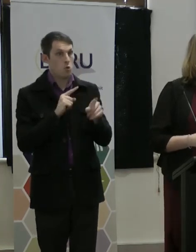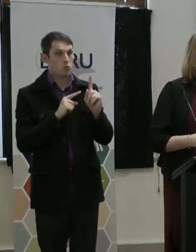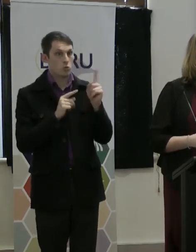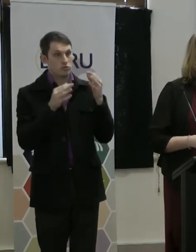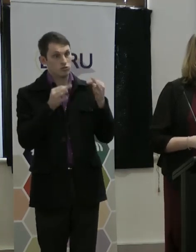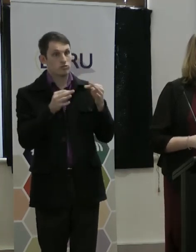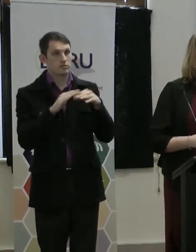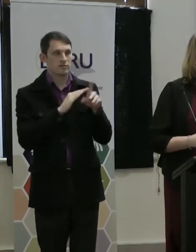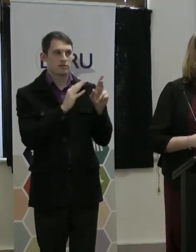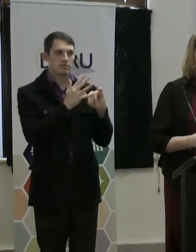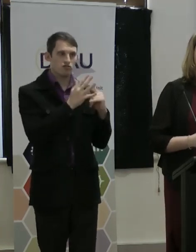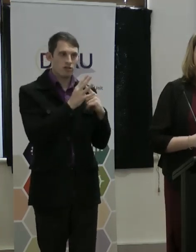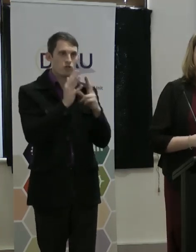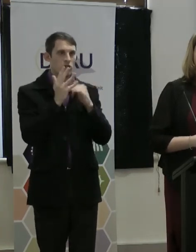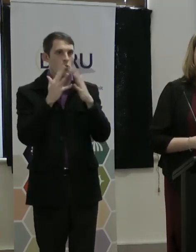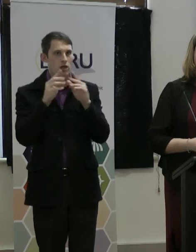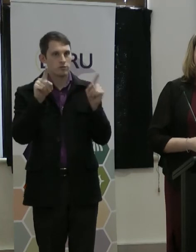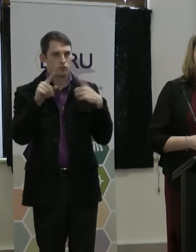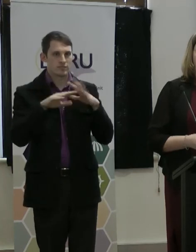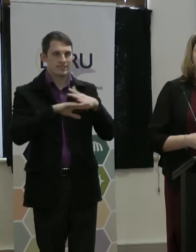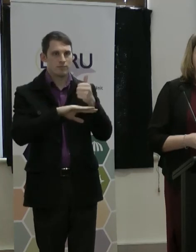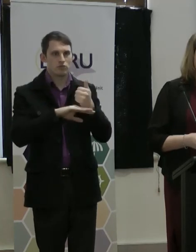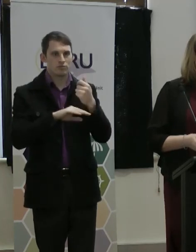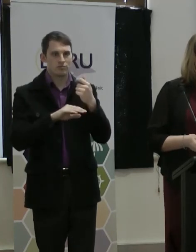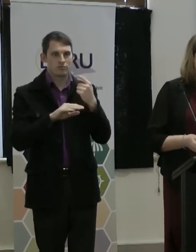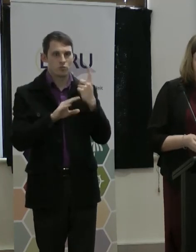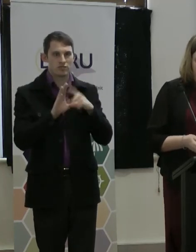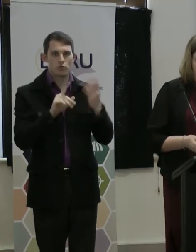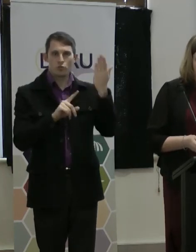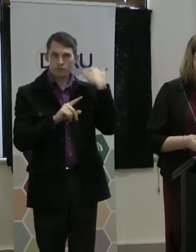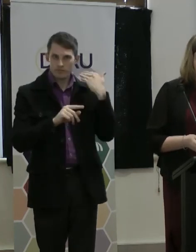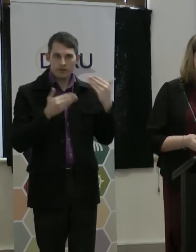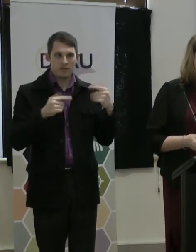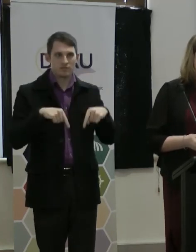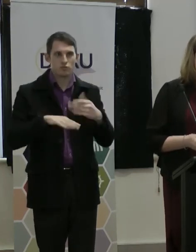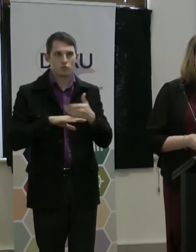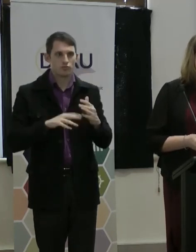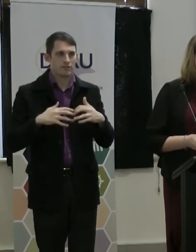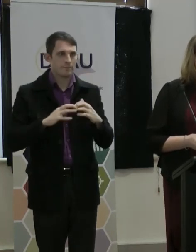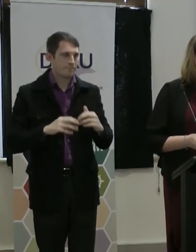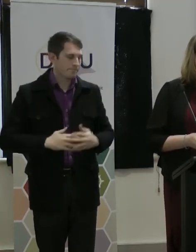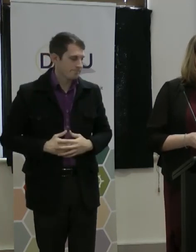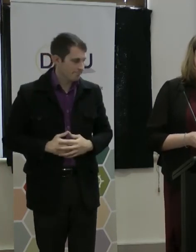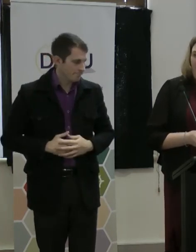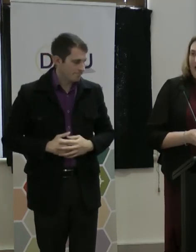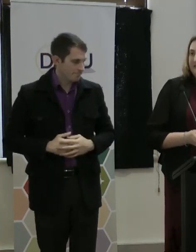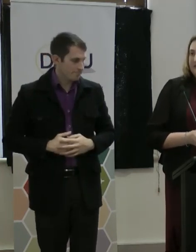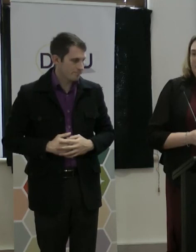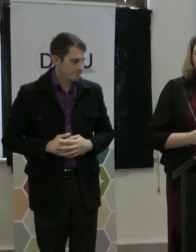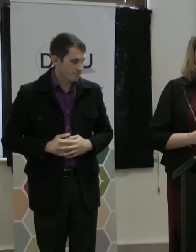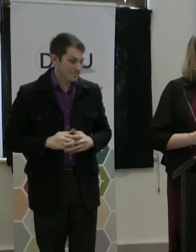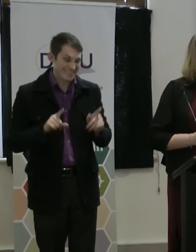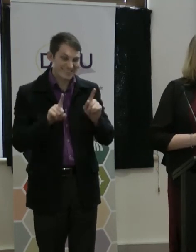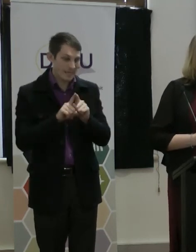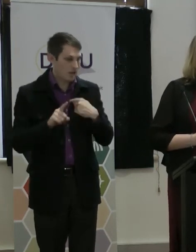South Australia and New South Wales because they're a more established jurisdiction than what here in Victoria is. As I said,